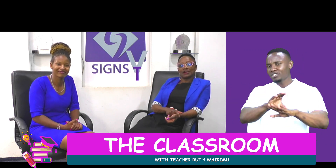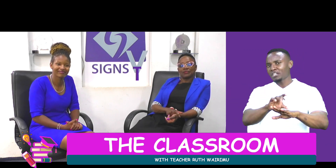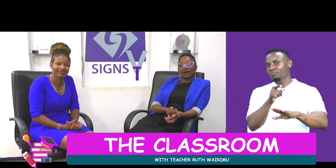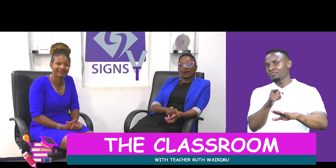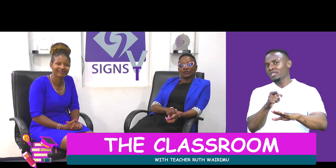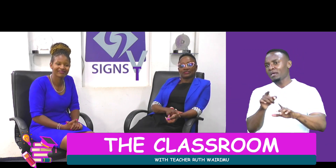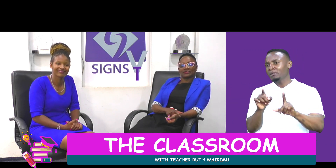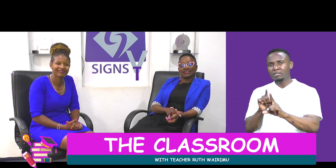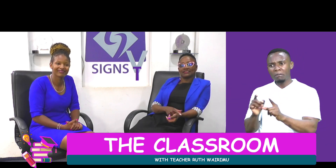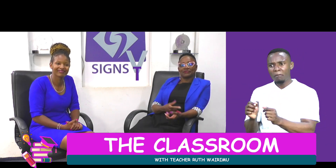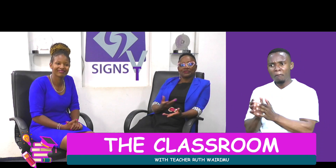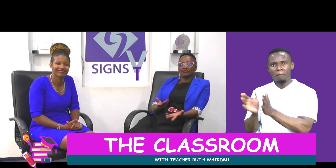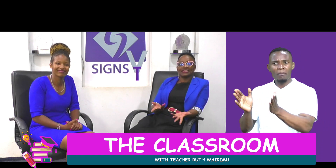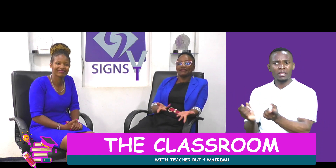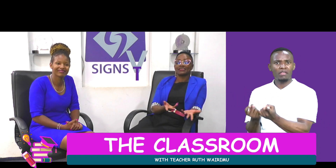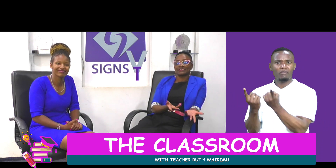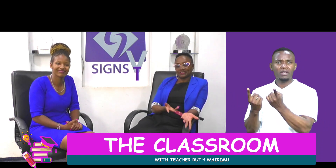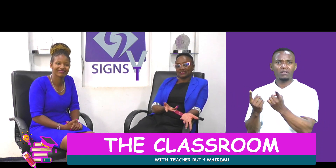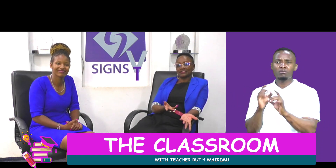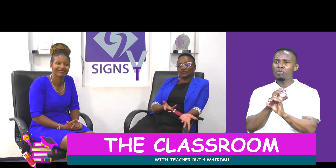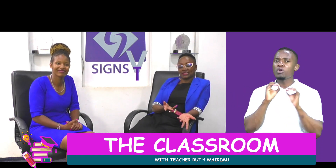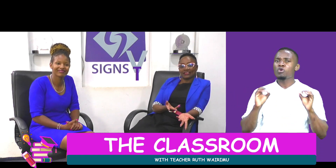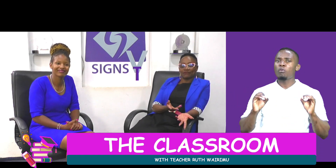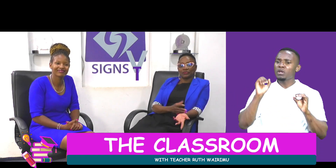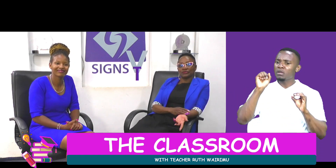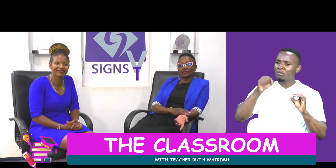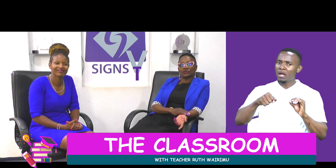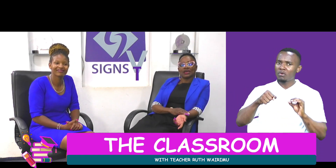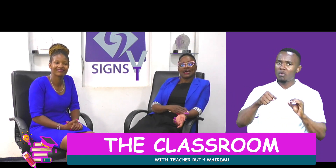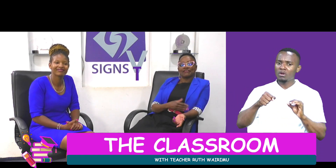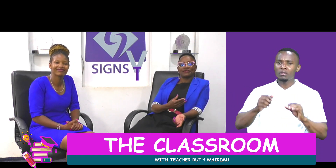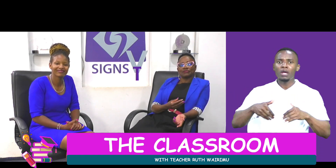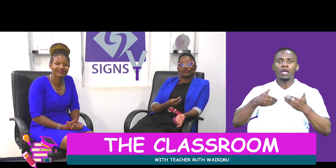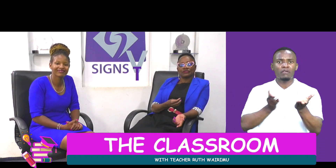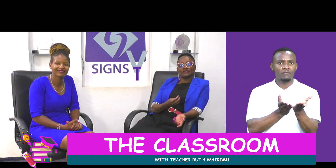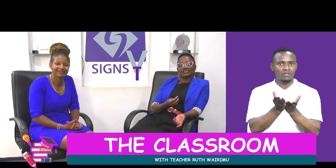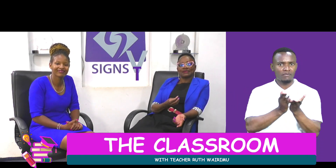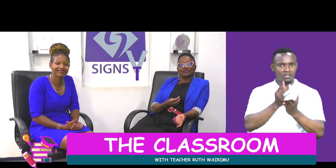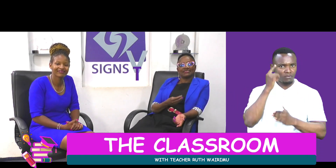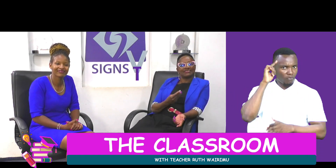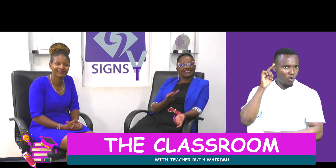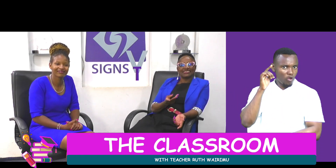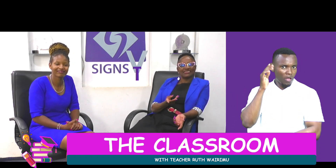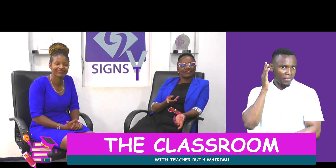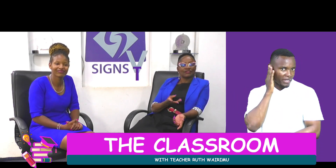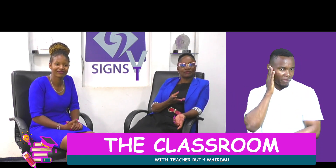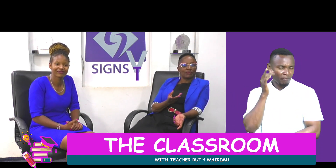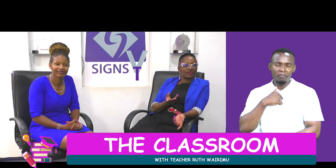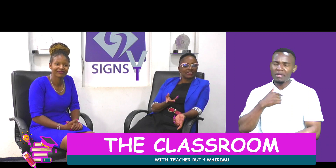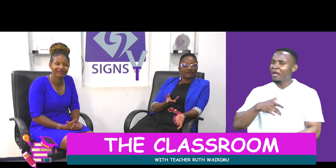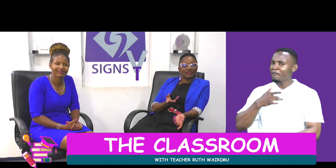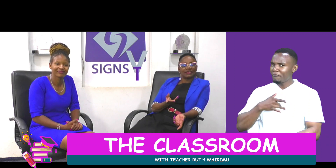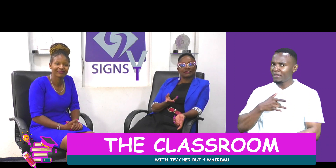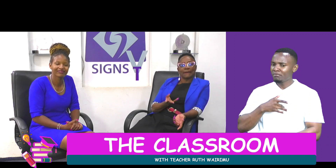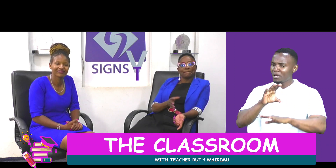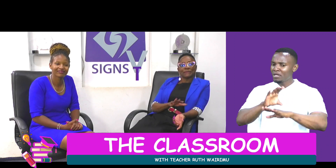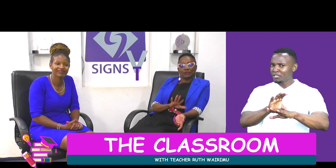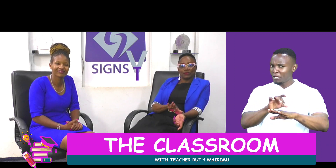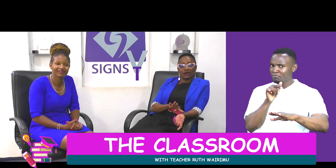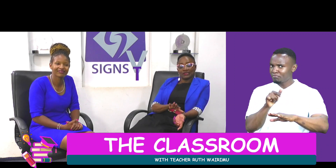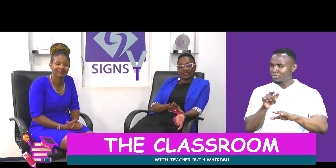will come out and maybe give the services to the deaf people. So I feel most of the times in churches, in those public